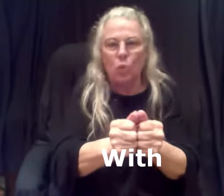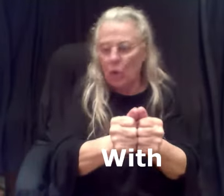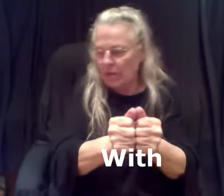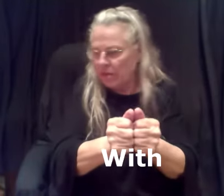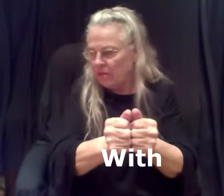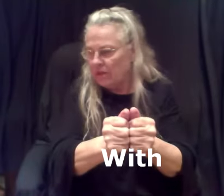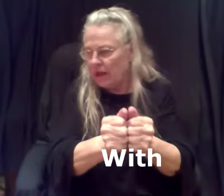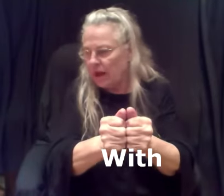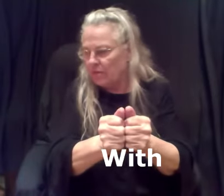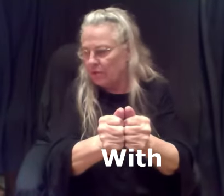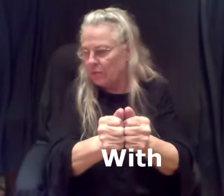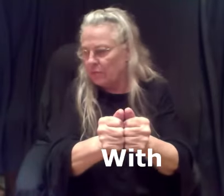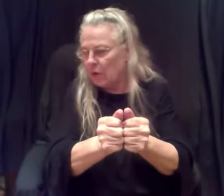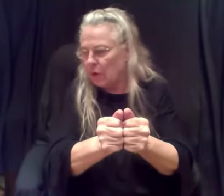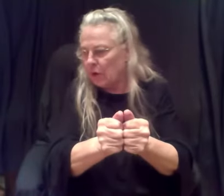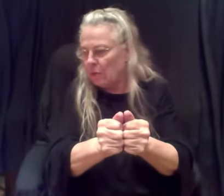with the other.